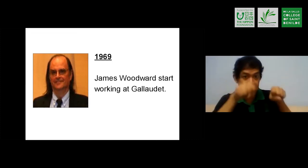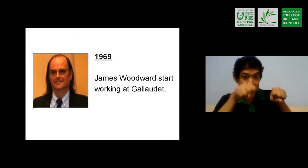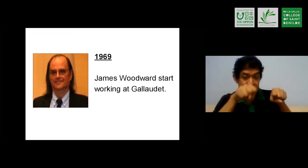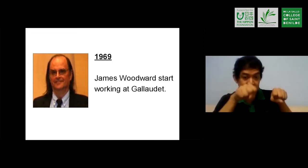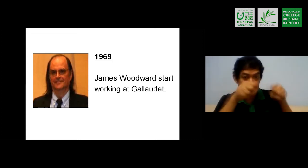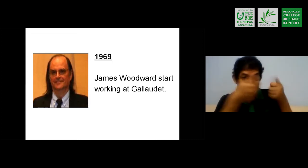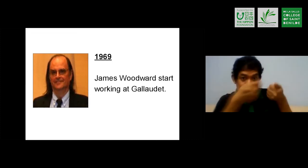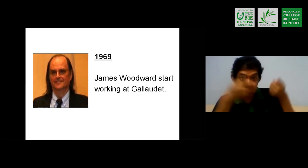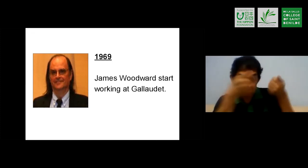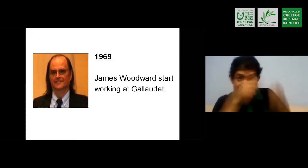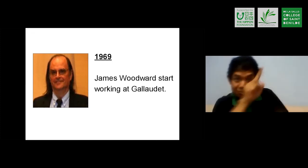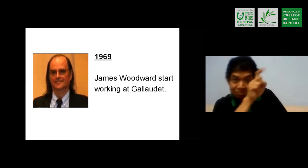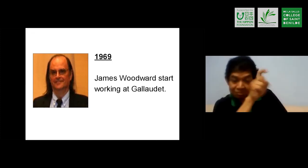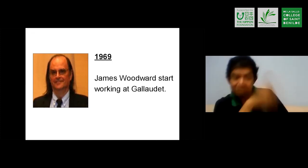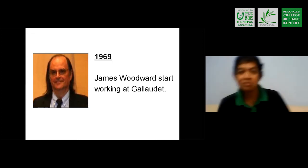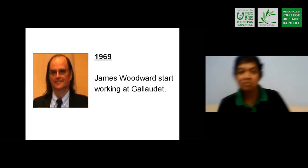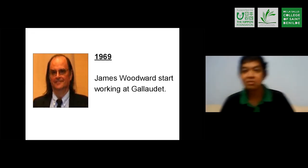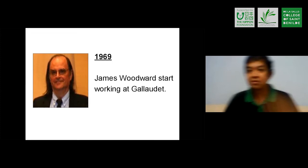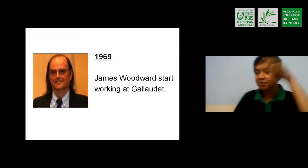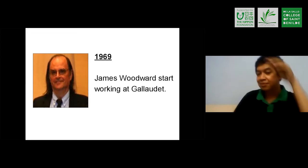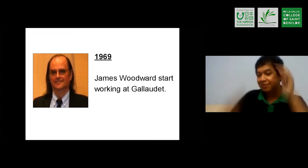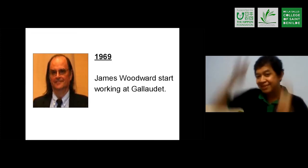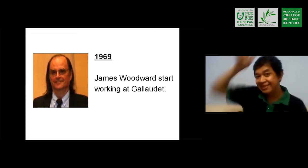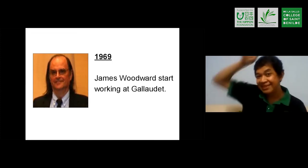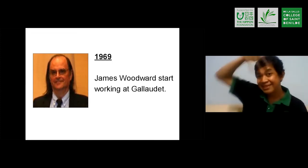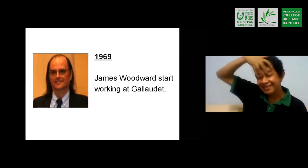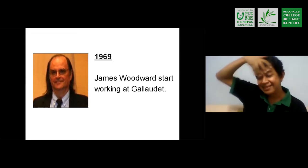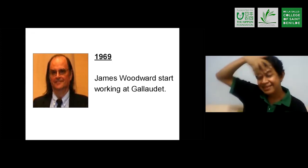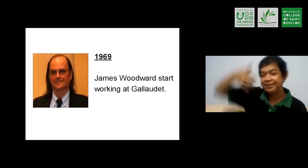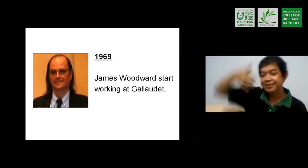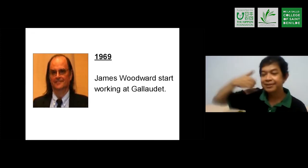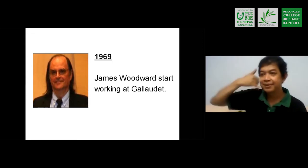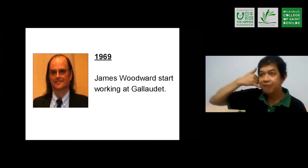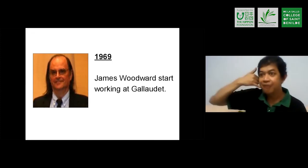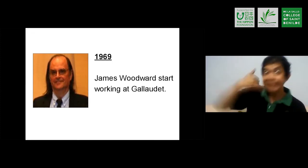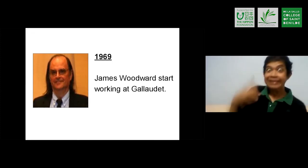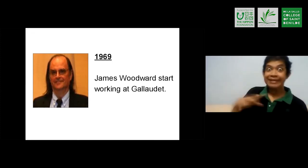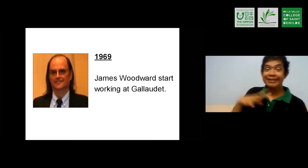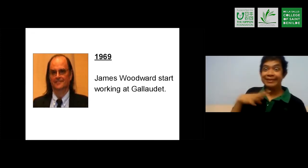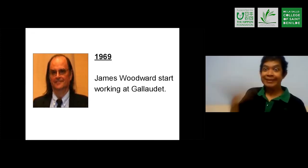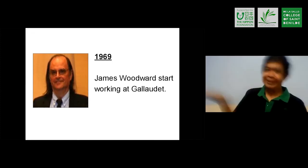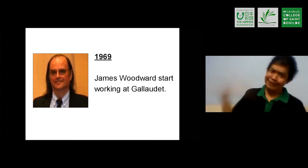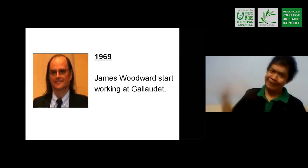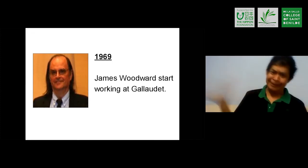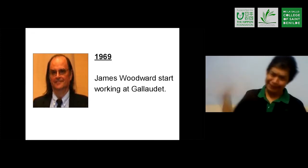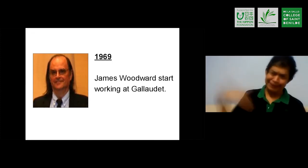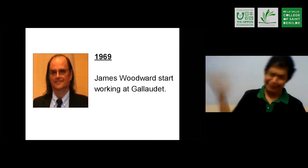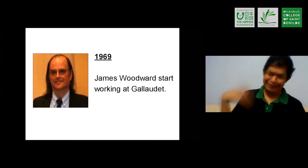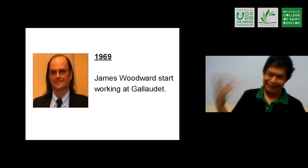applied for an English teacher position. Stokey